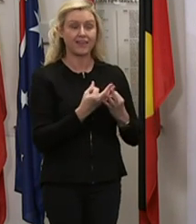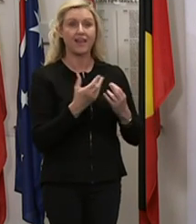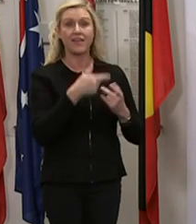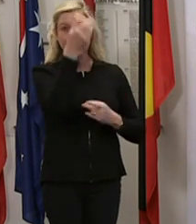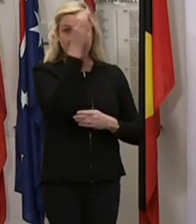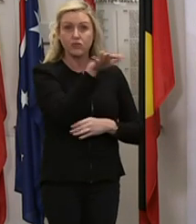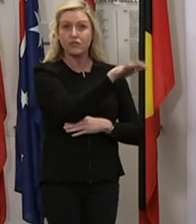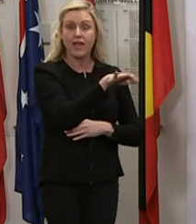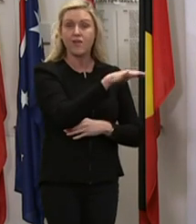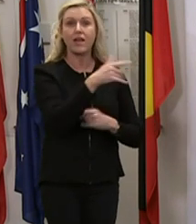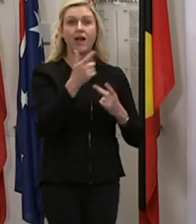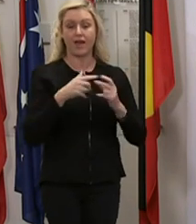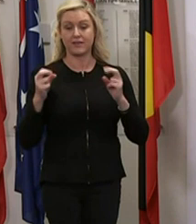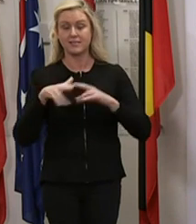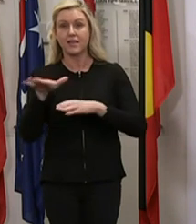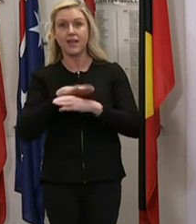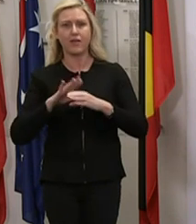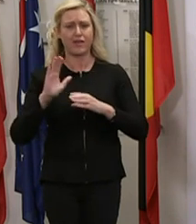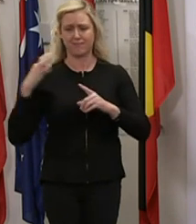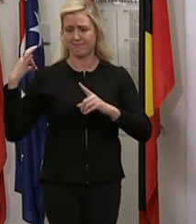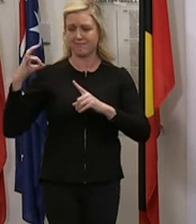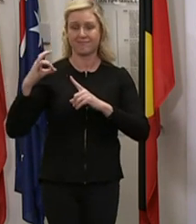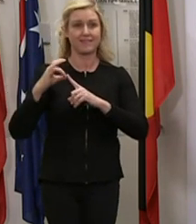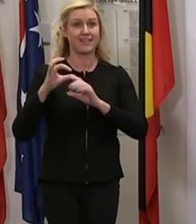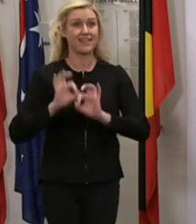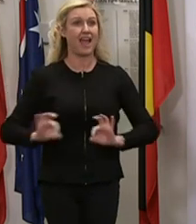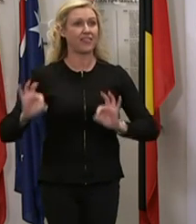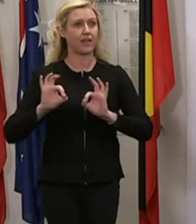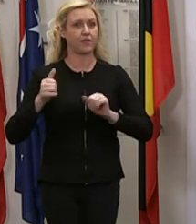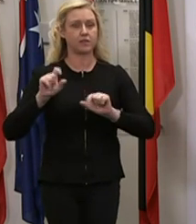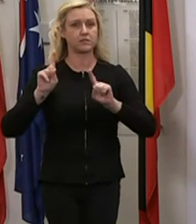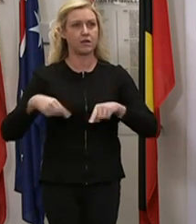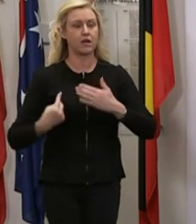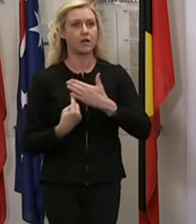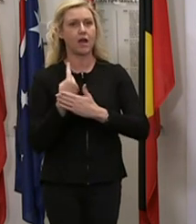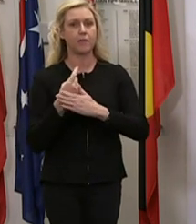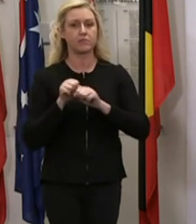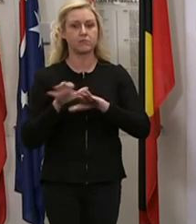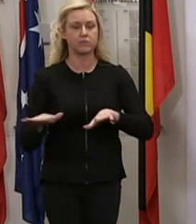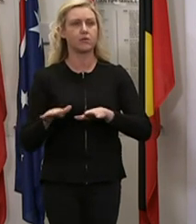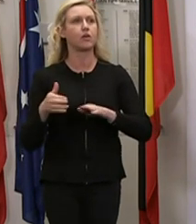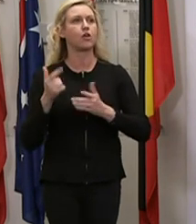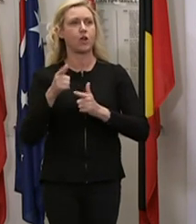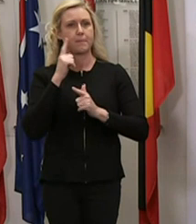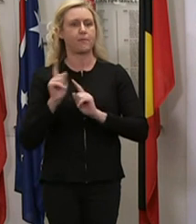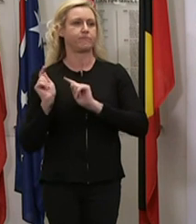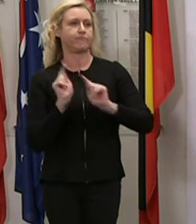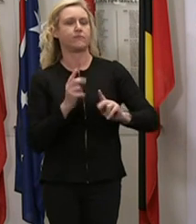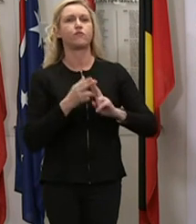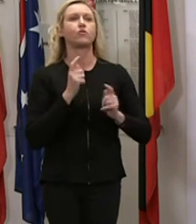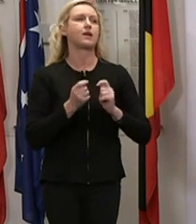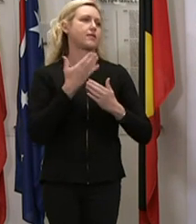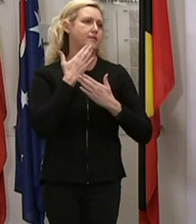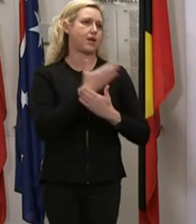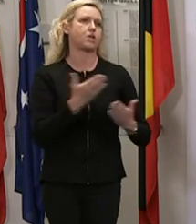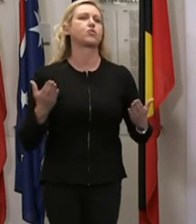areas and also parts of Sydney, who until this point in time didn't have community transmission at the level we do. So that is heartening, and I want to thank